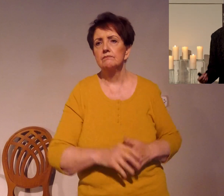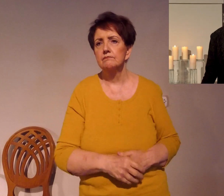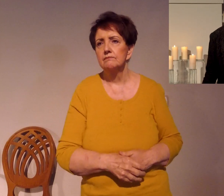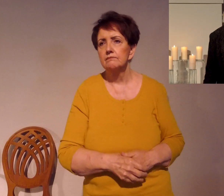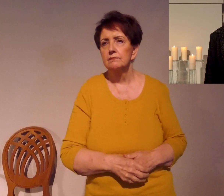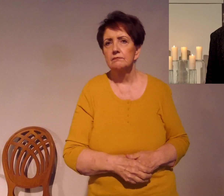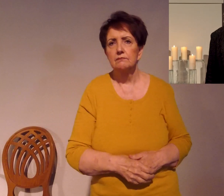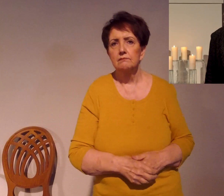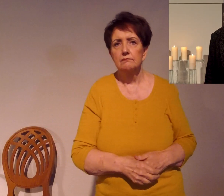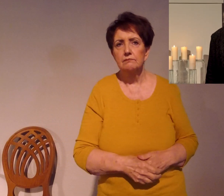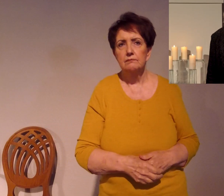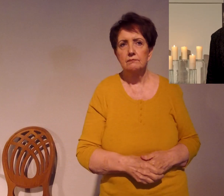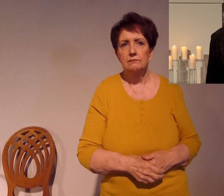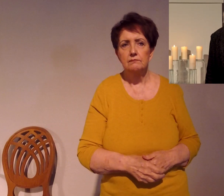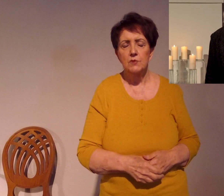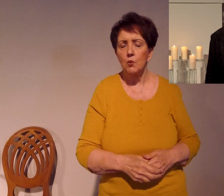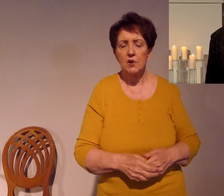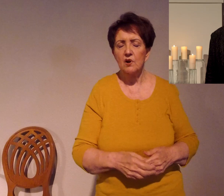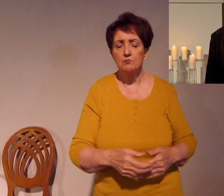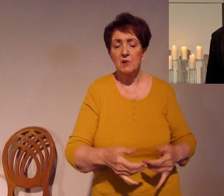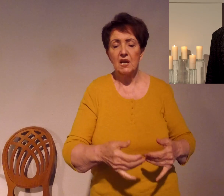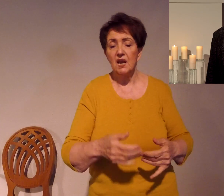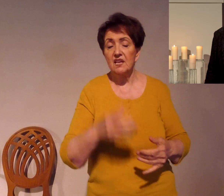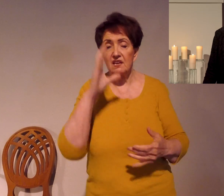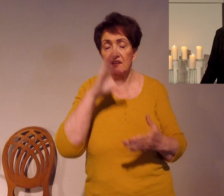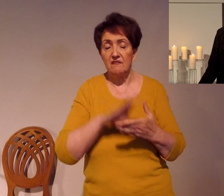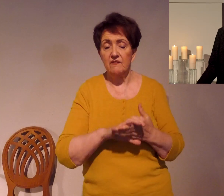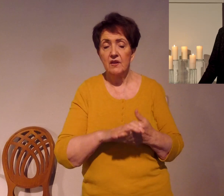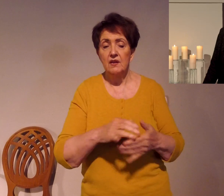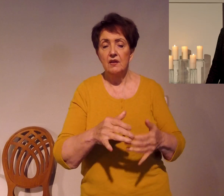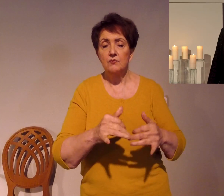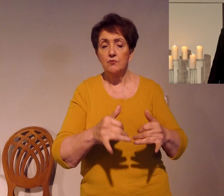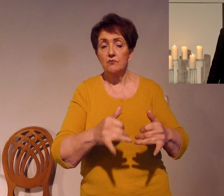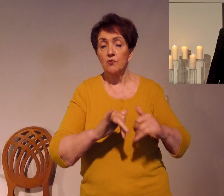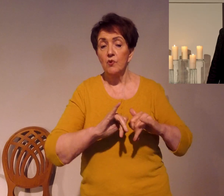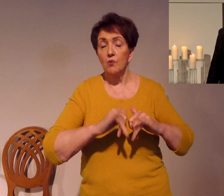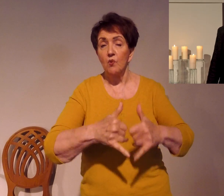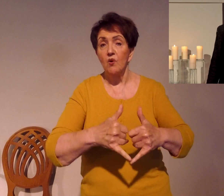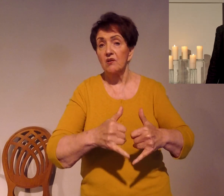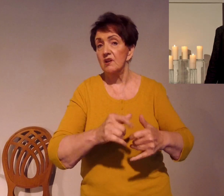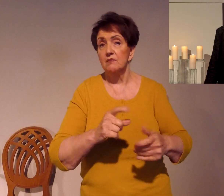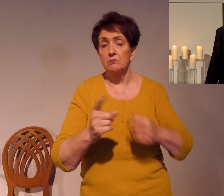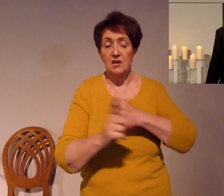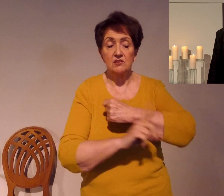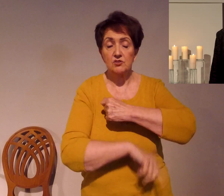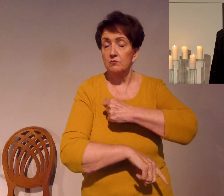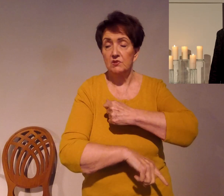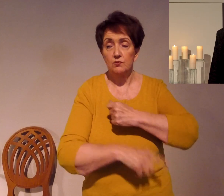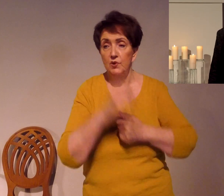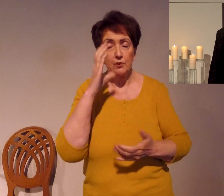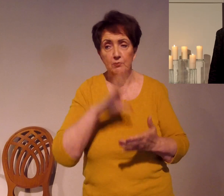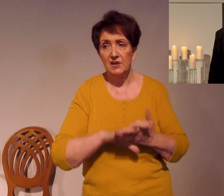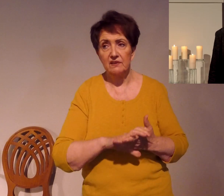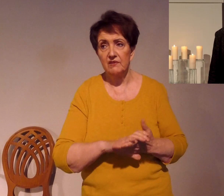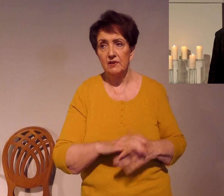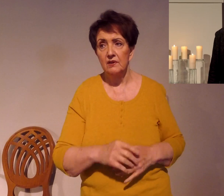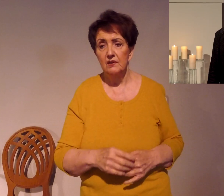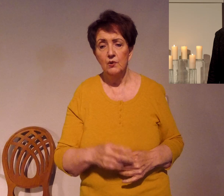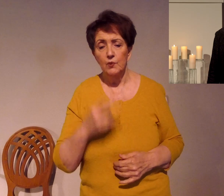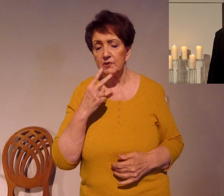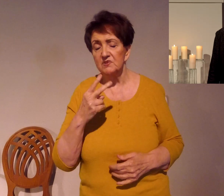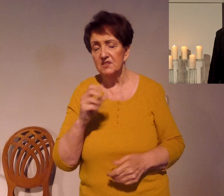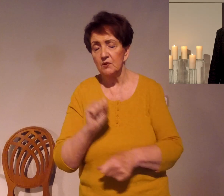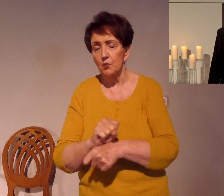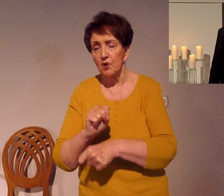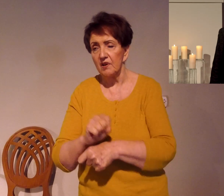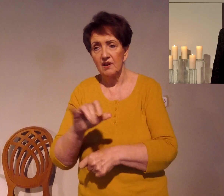actually believe in punishment and reward. It actually does not work that way. It's not only that we don't believe it, we don't see that it works that